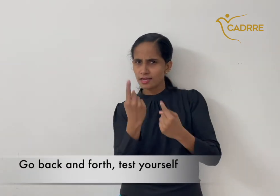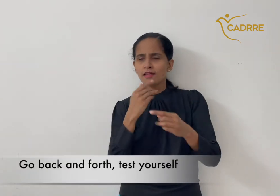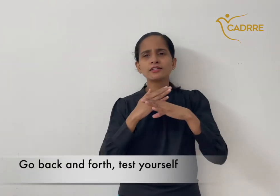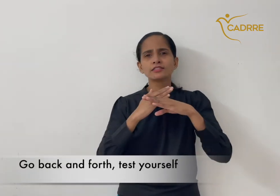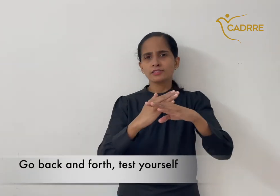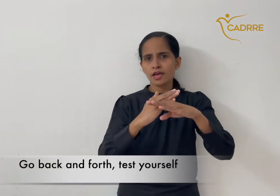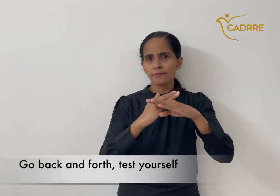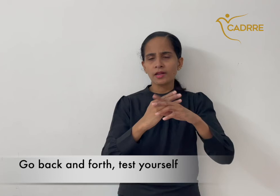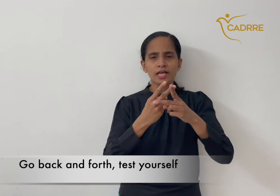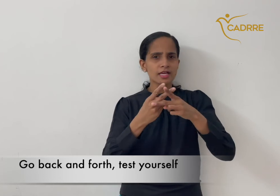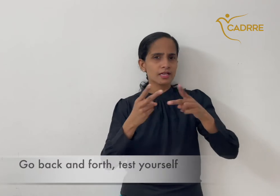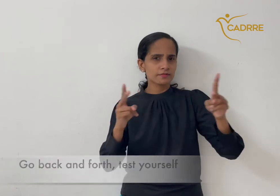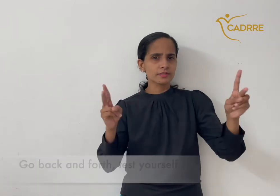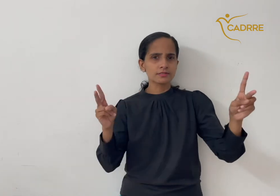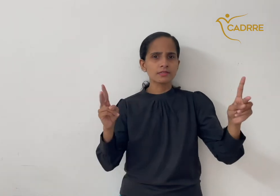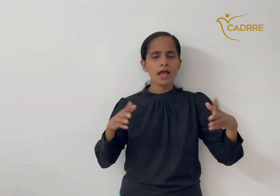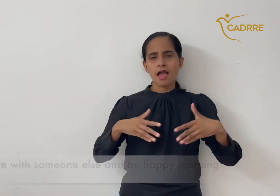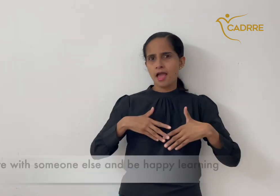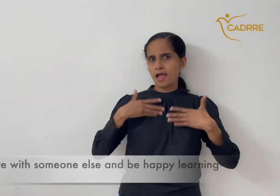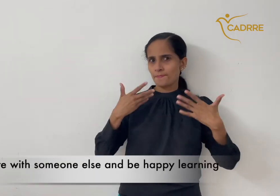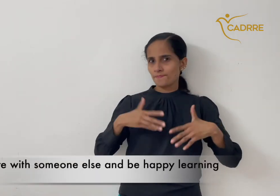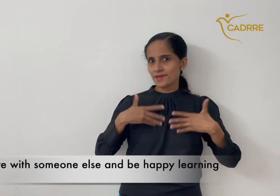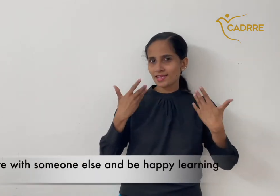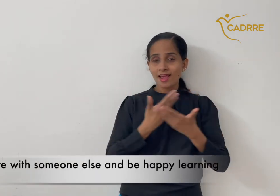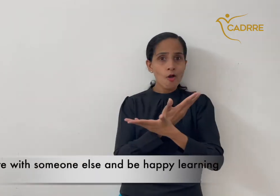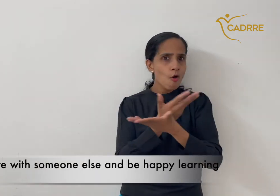Test yourself. Share with someone else and